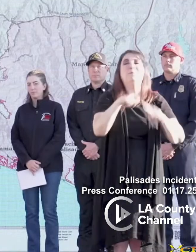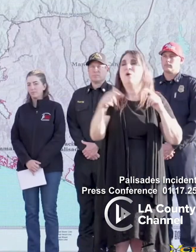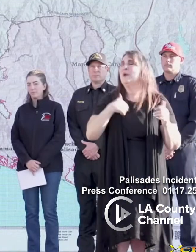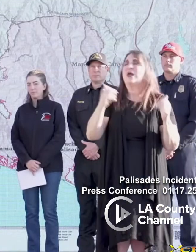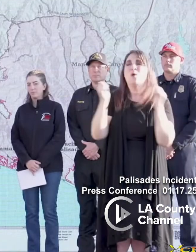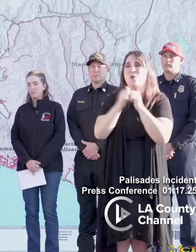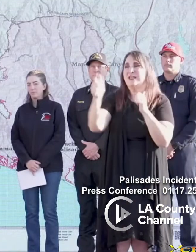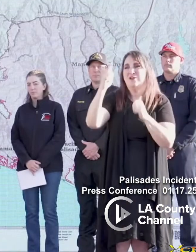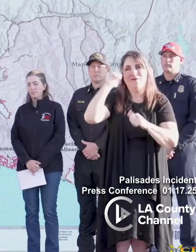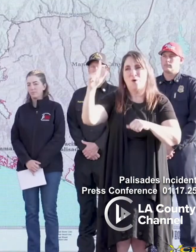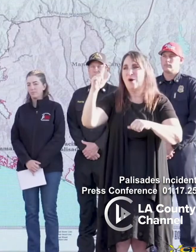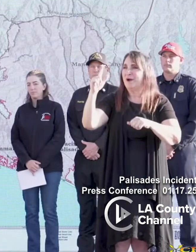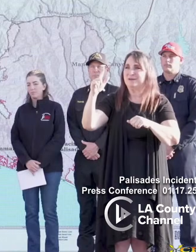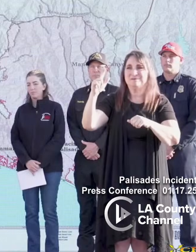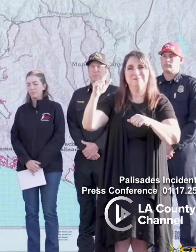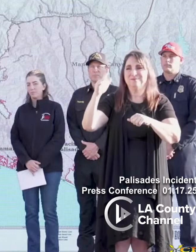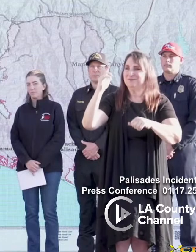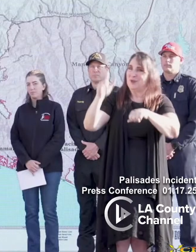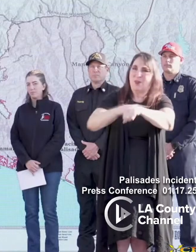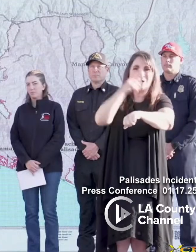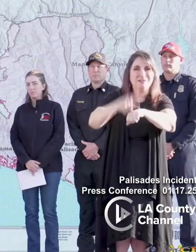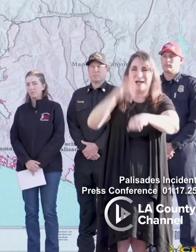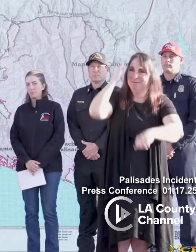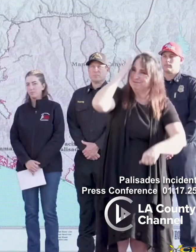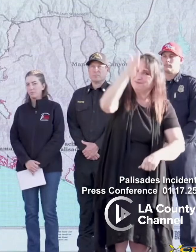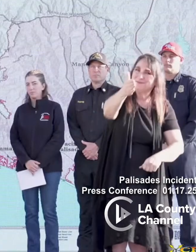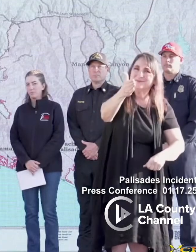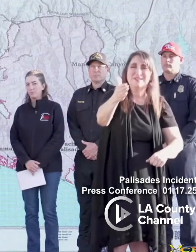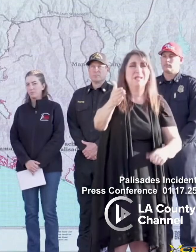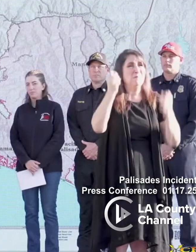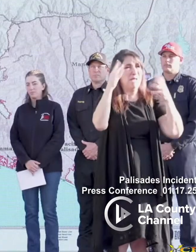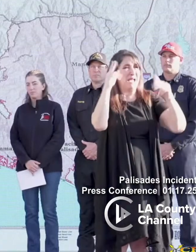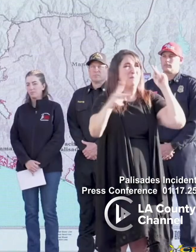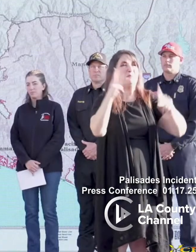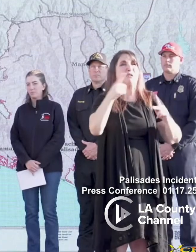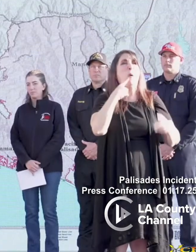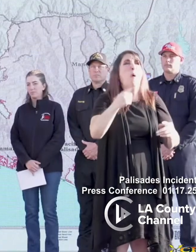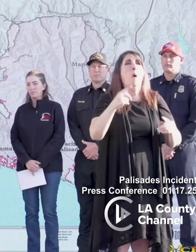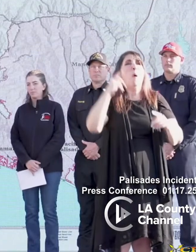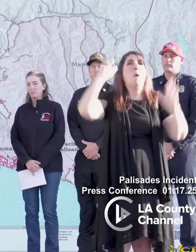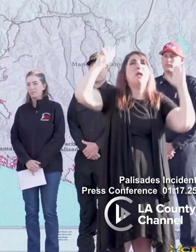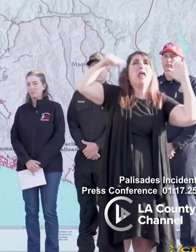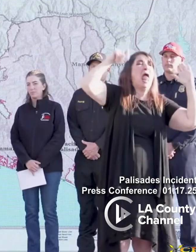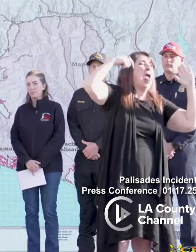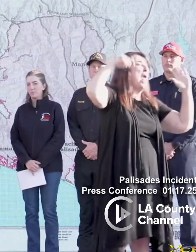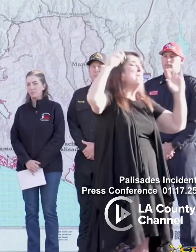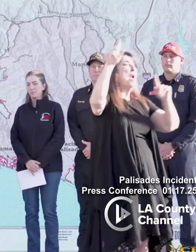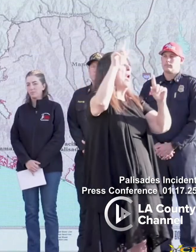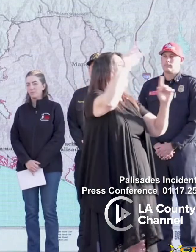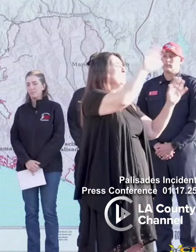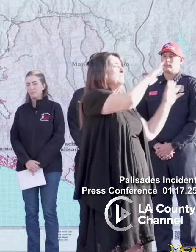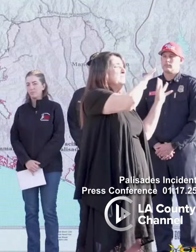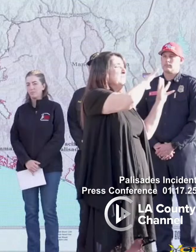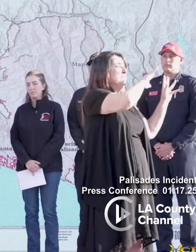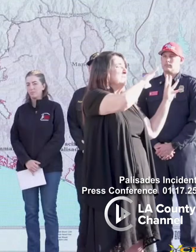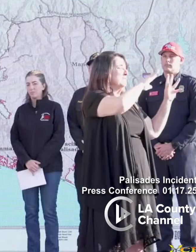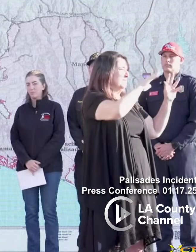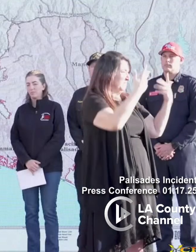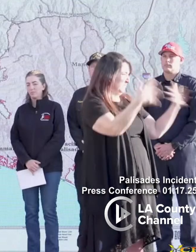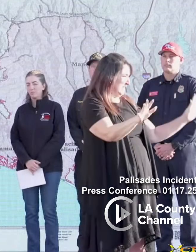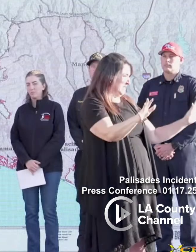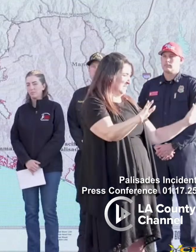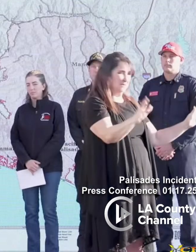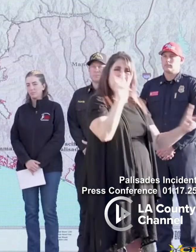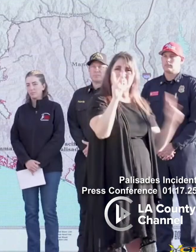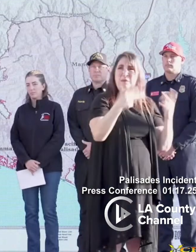you. We've heard concern expressed that when the cameras go away, people will not be there. We will